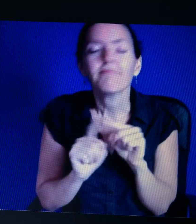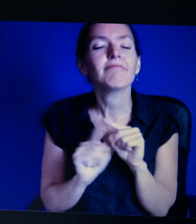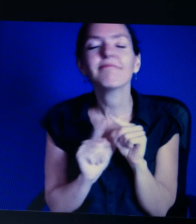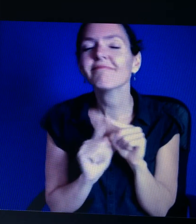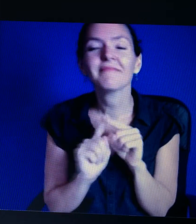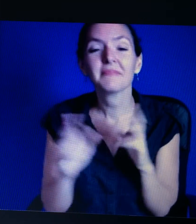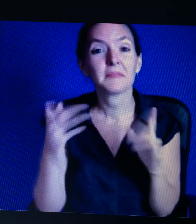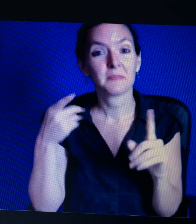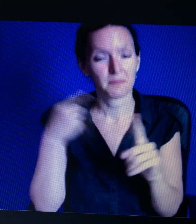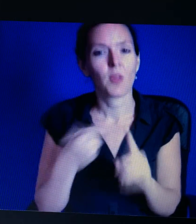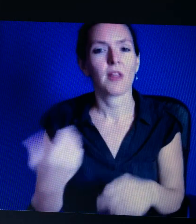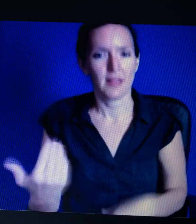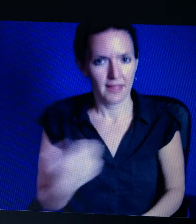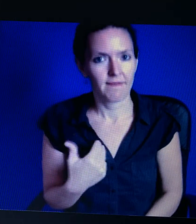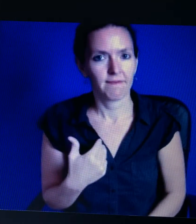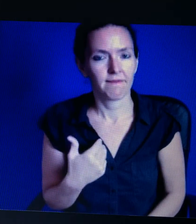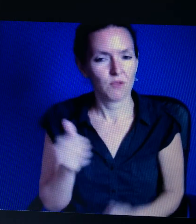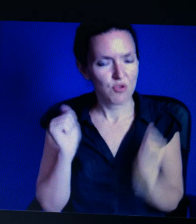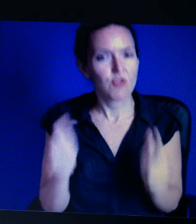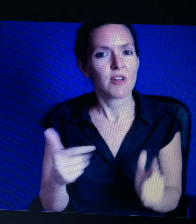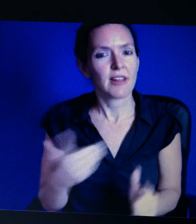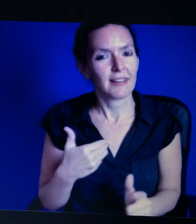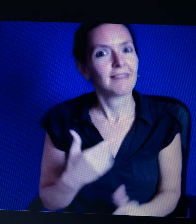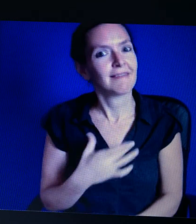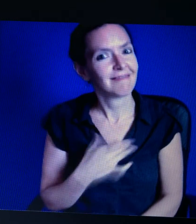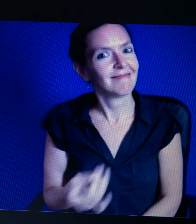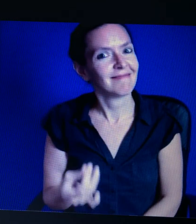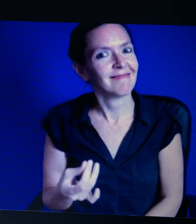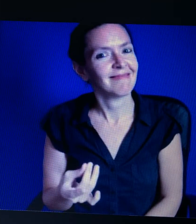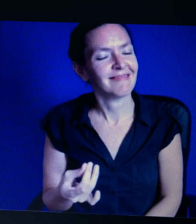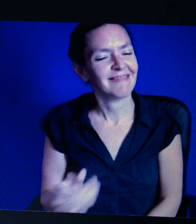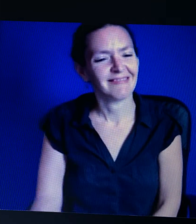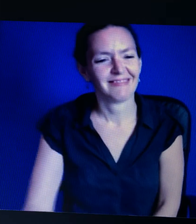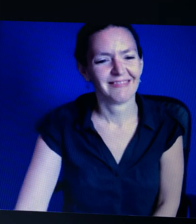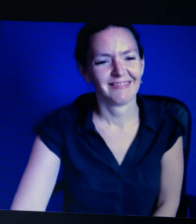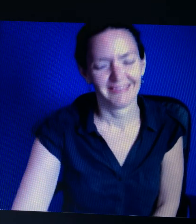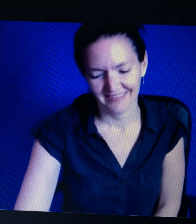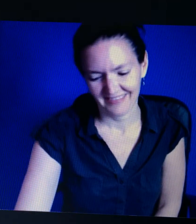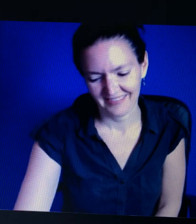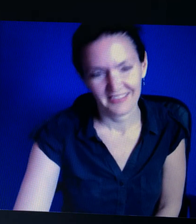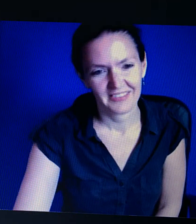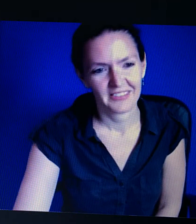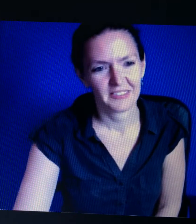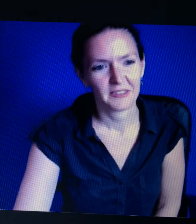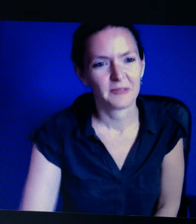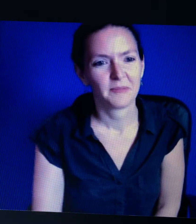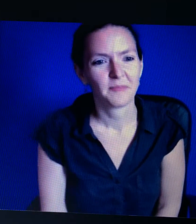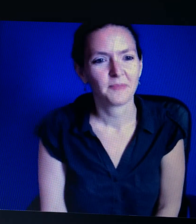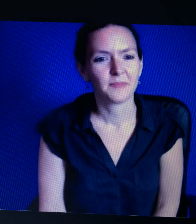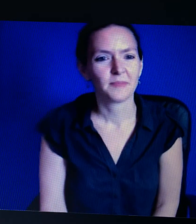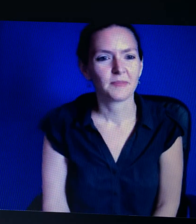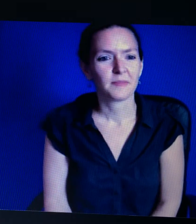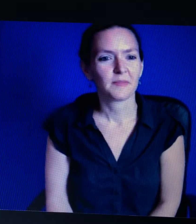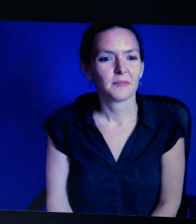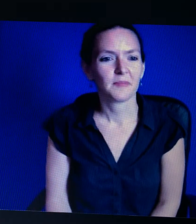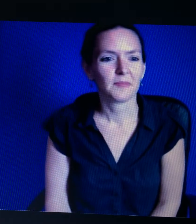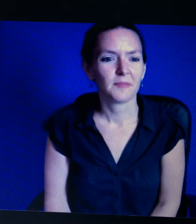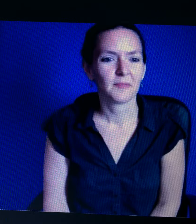Labels and brands, they all have different names. The point is to have one, and have one that you like.